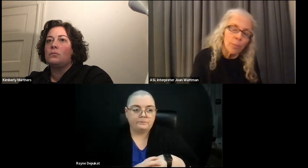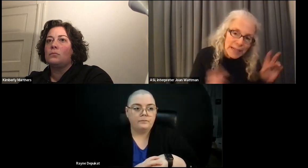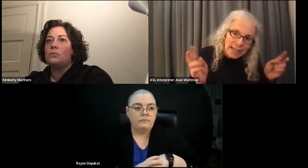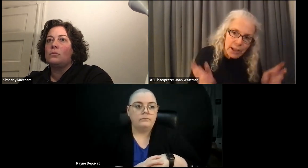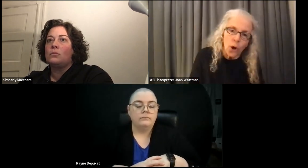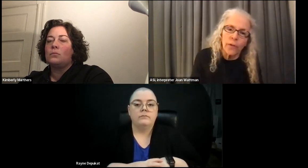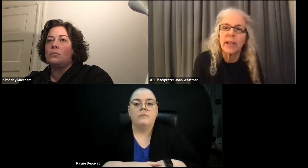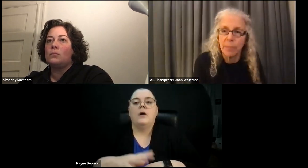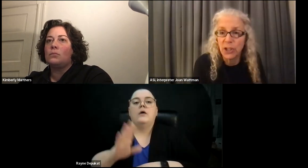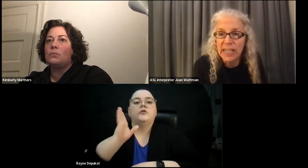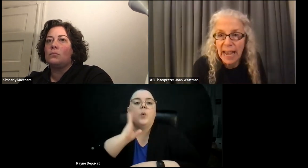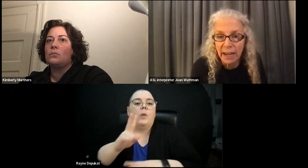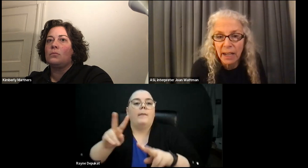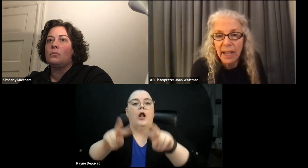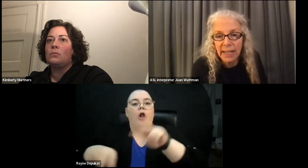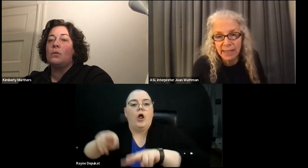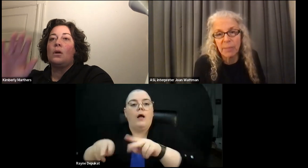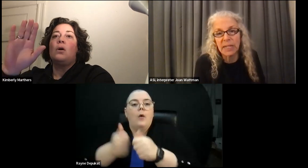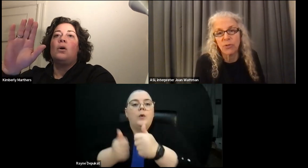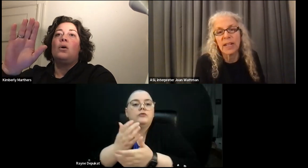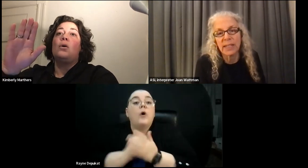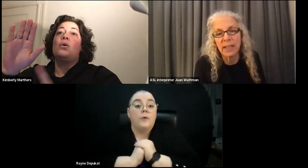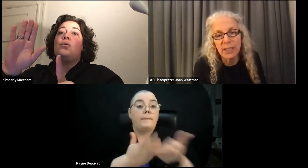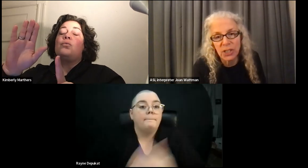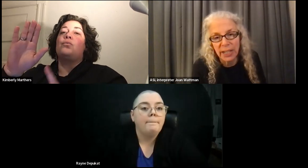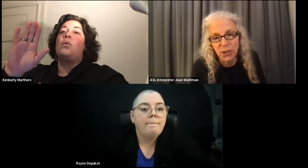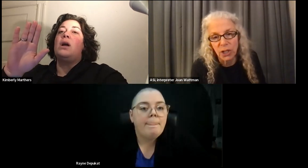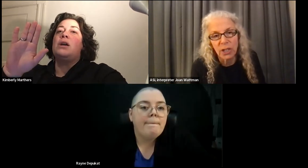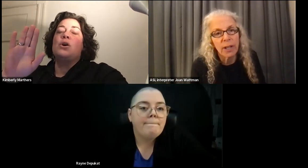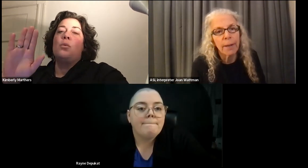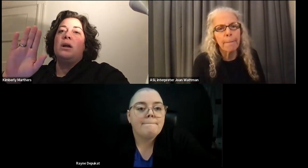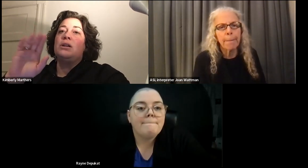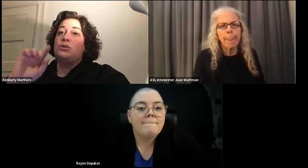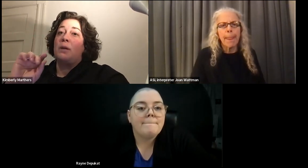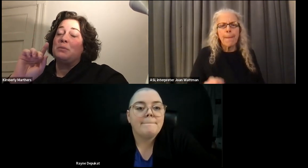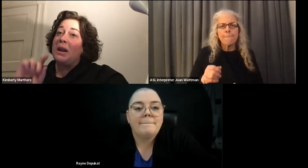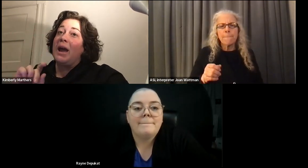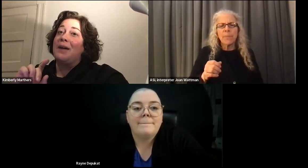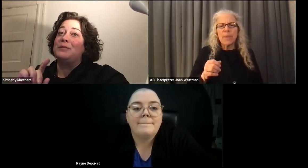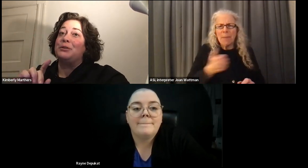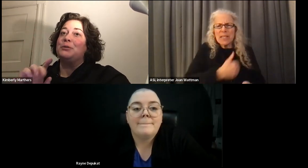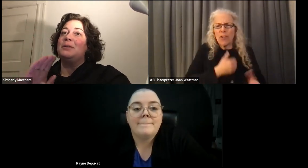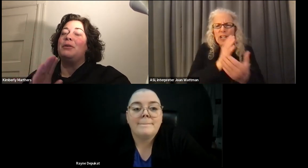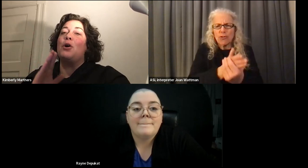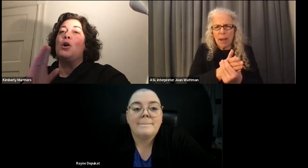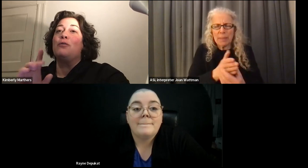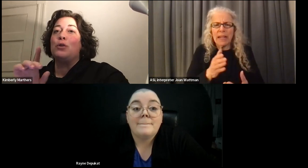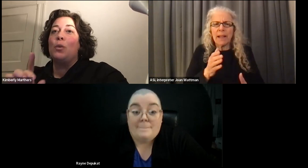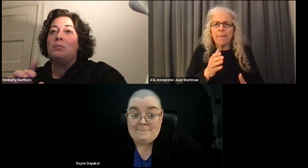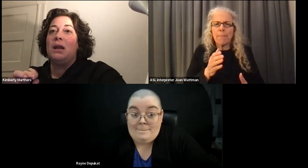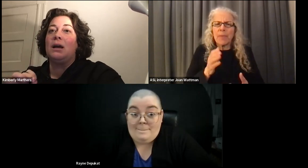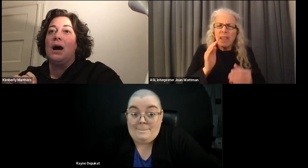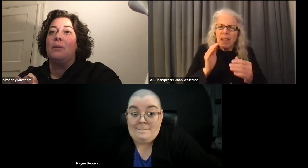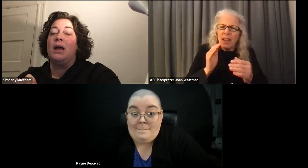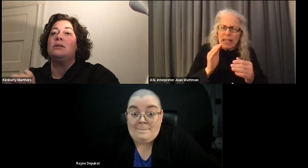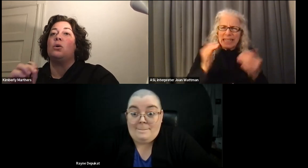go basically over the commission's head and submit it directly to the legislature. Right, I don't want to interrupt, but I have to. We've gone over the